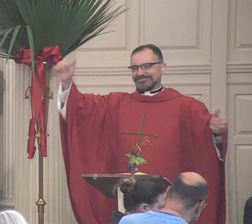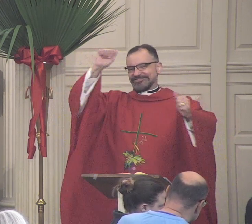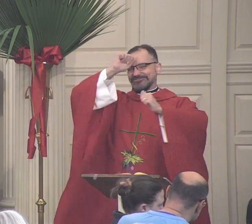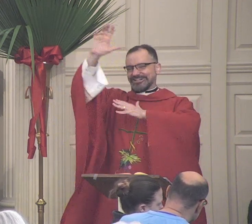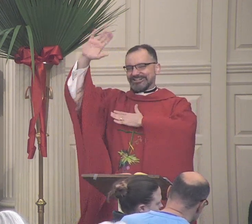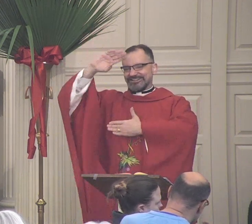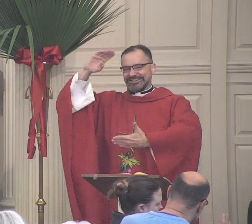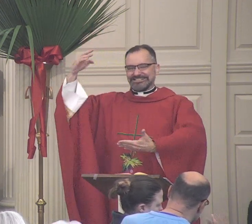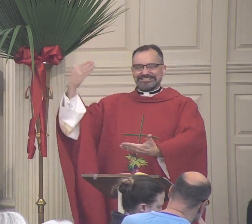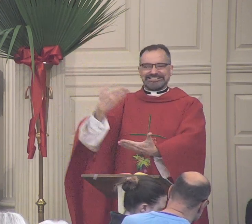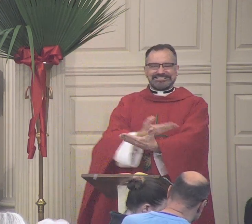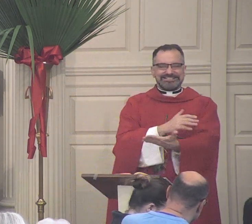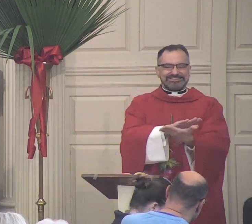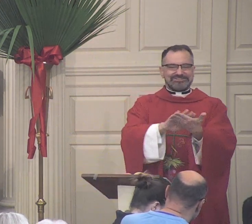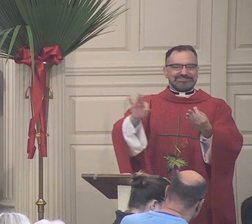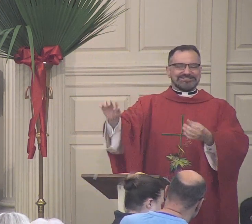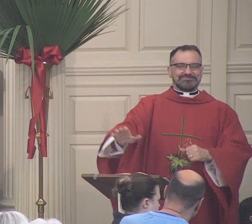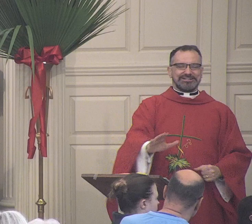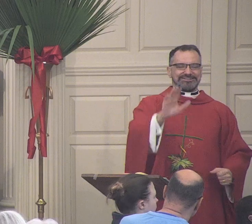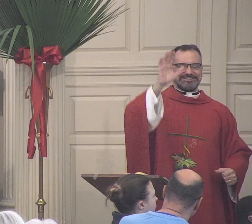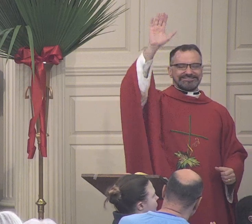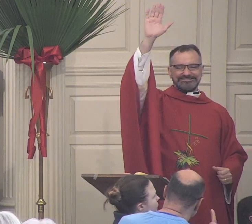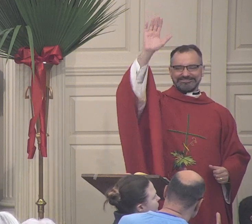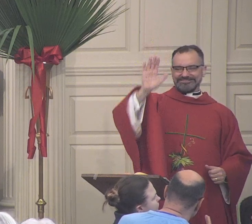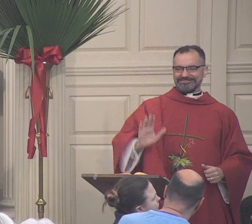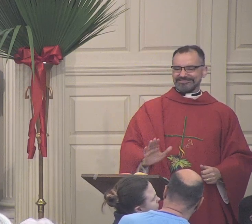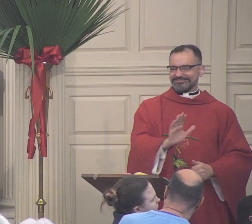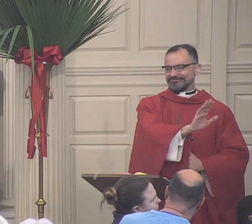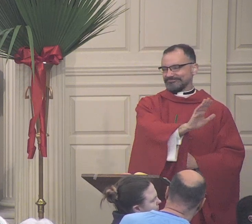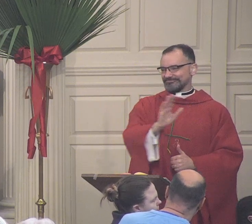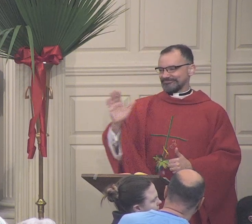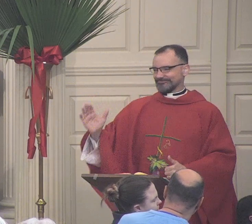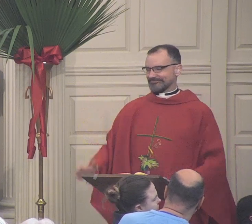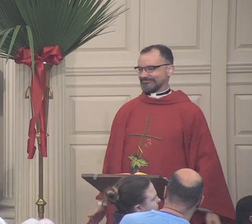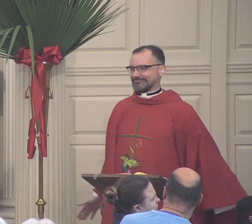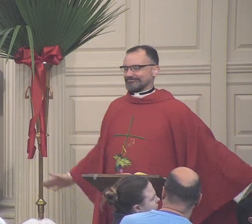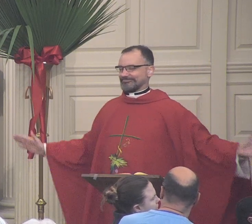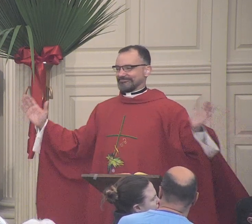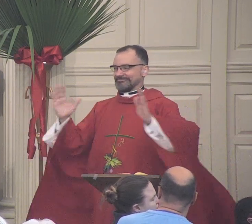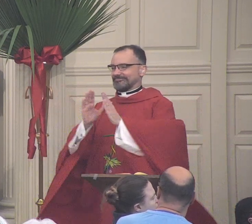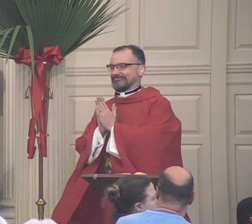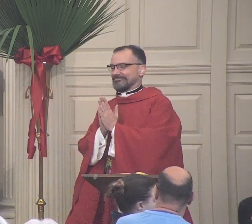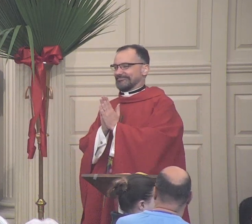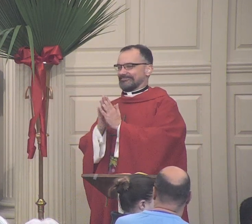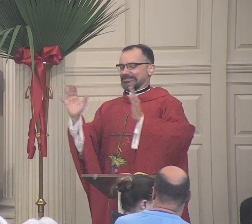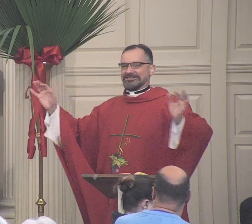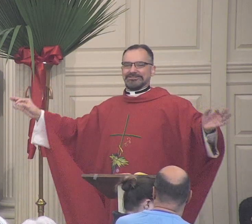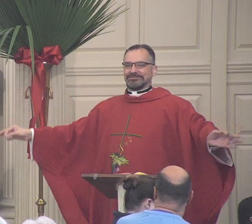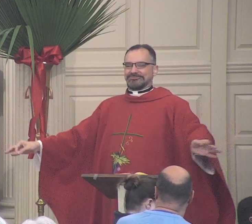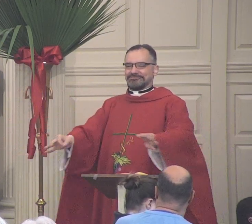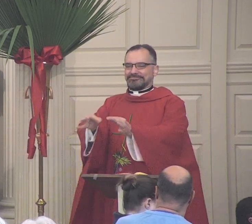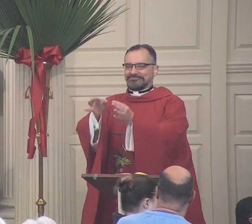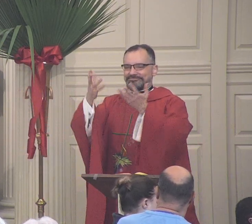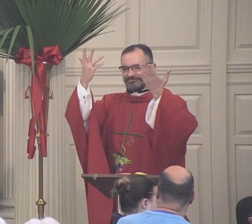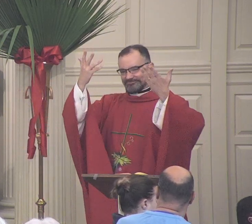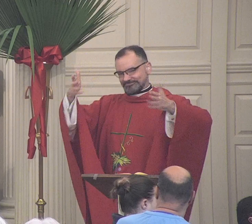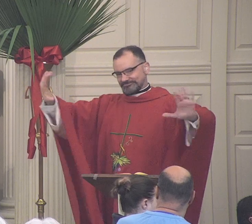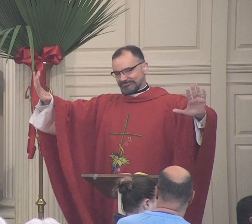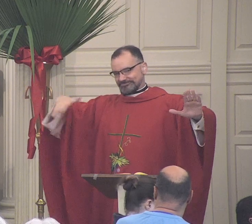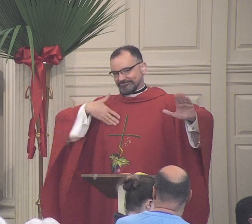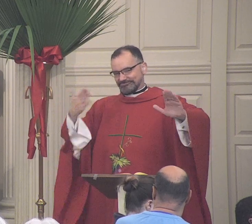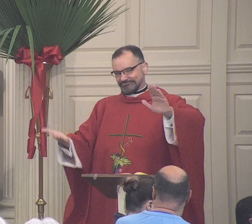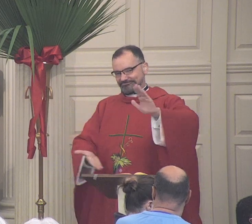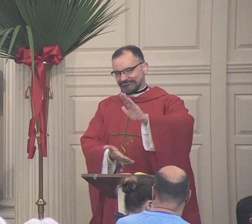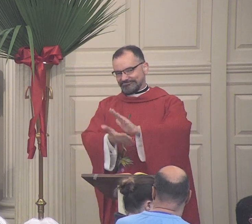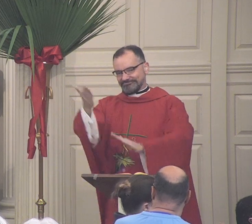May Almighty God bless you, the Father and the Son and the Holy Spirit. Amen. Go forth, the